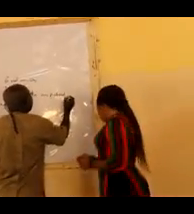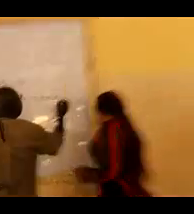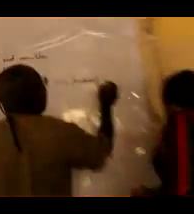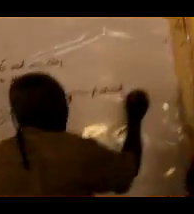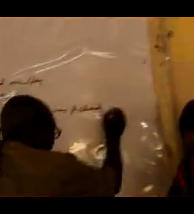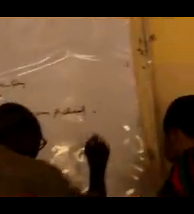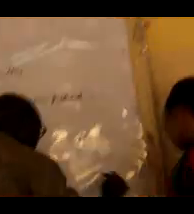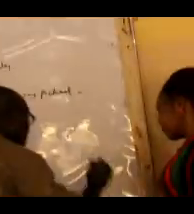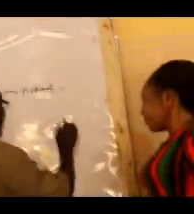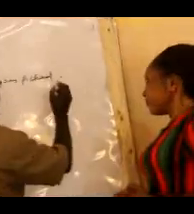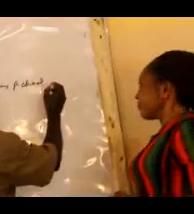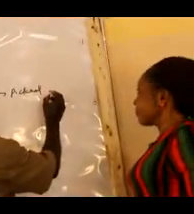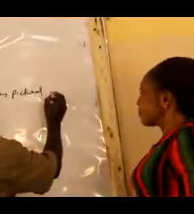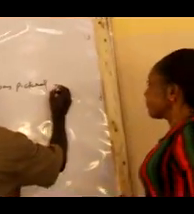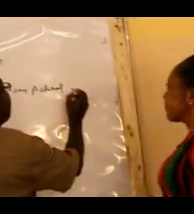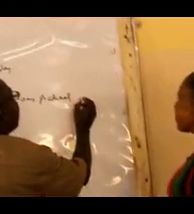and